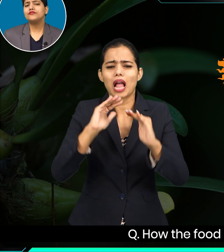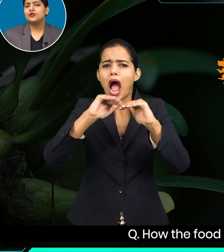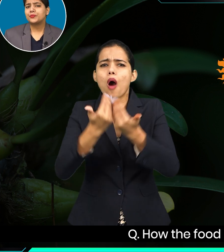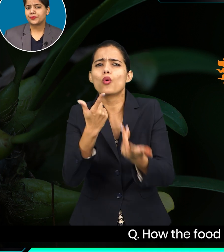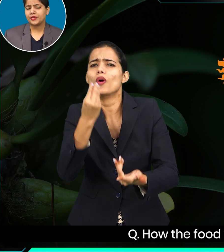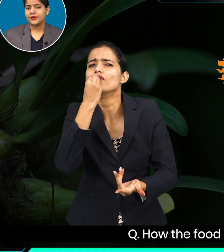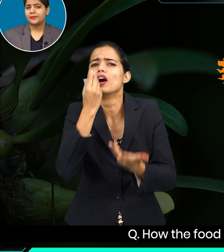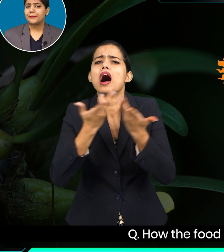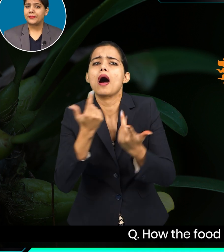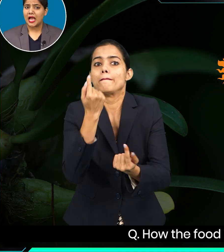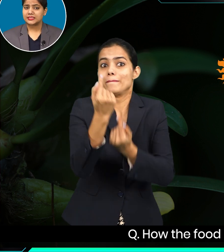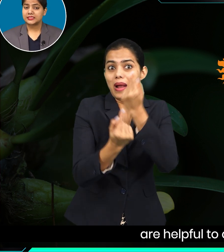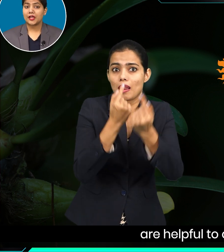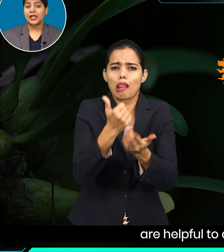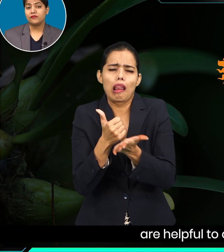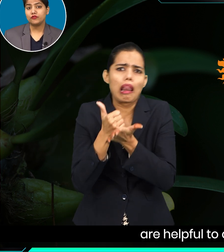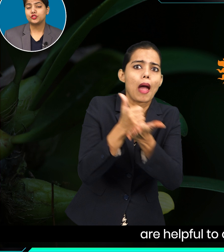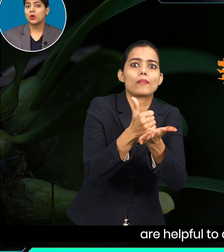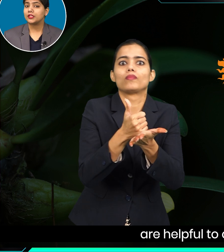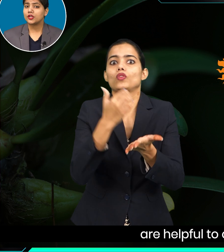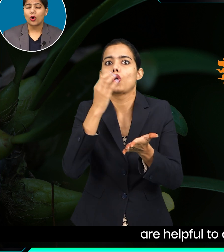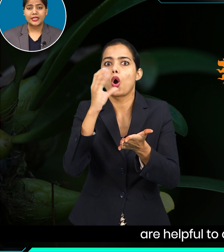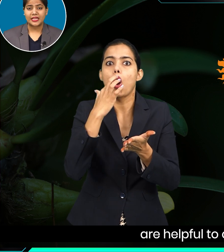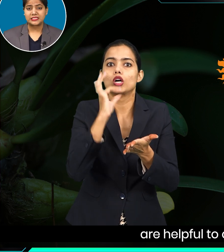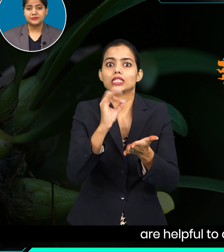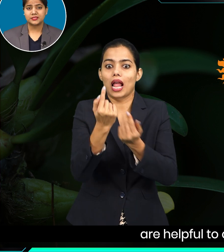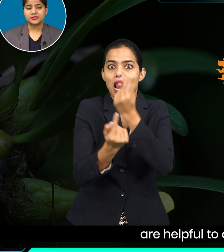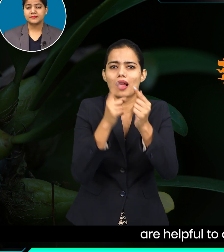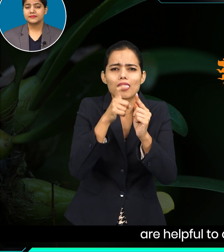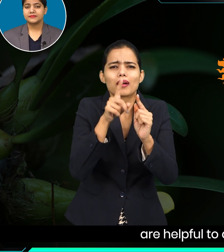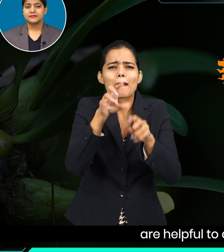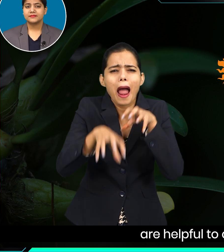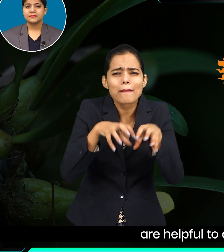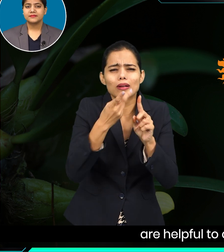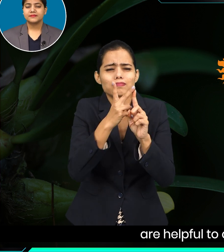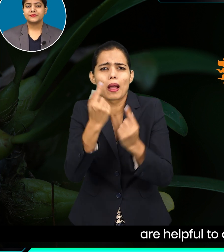How the food prepared by plants are helpful to other organisms?